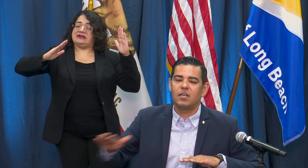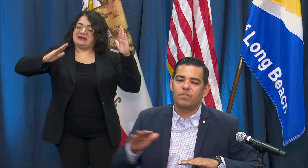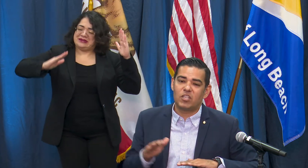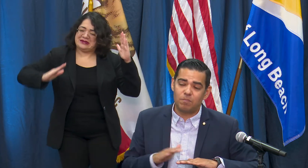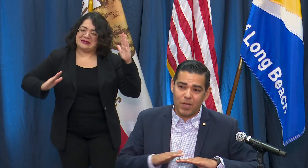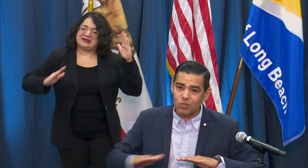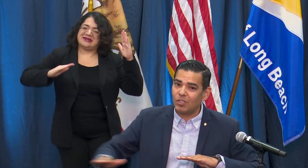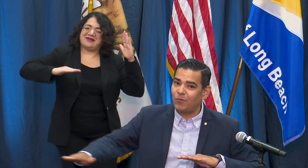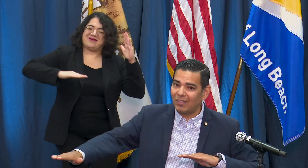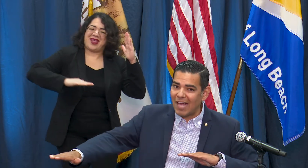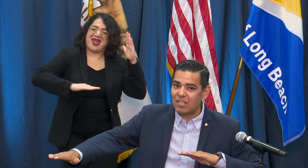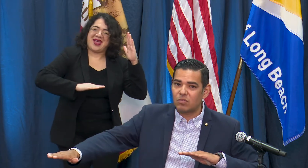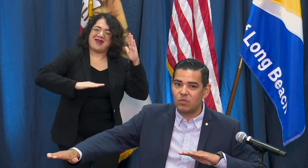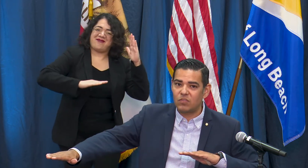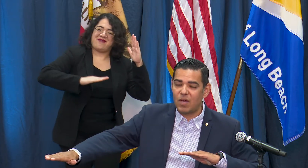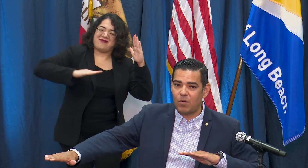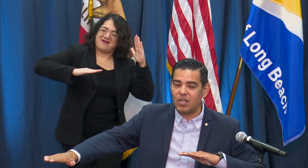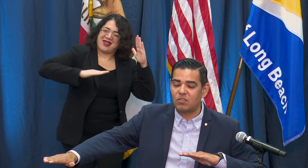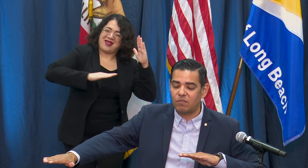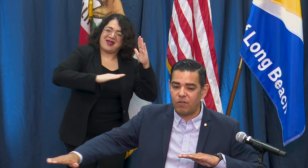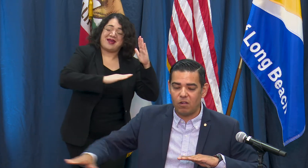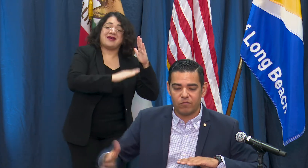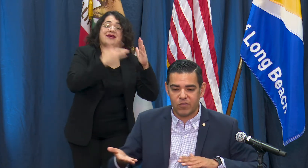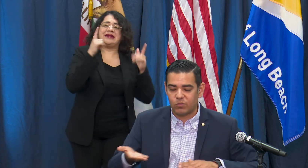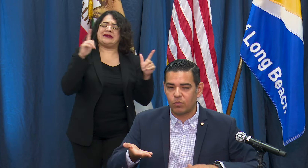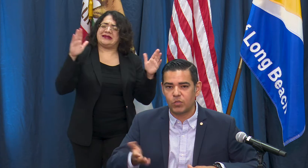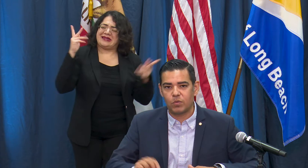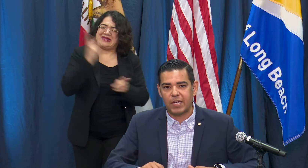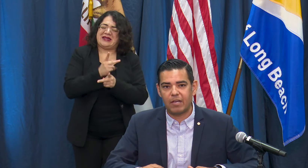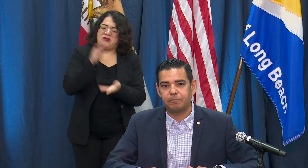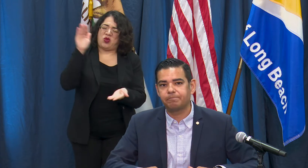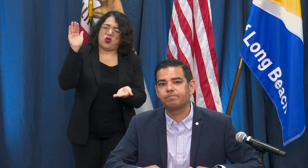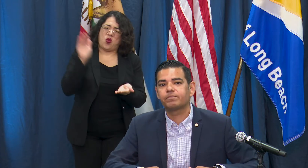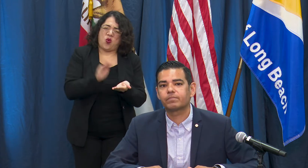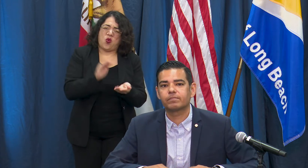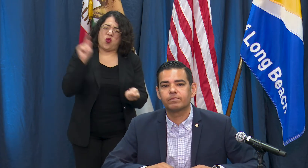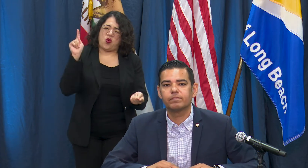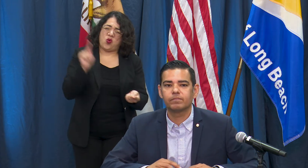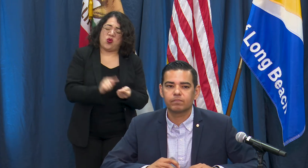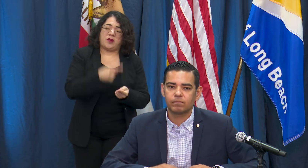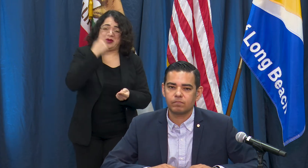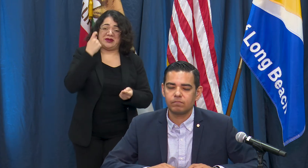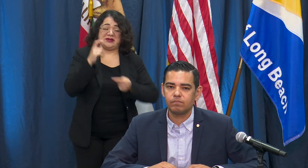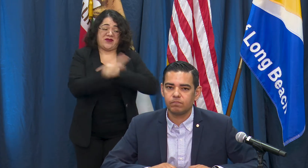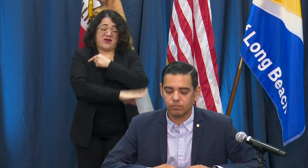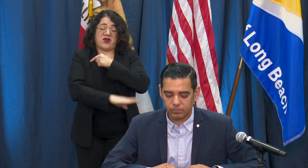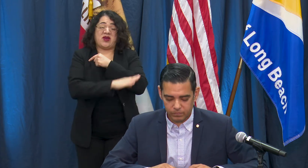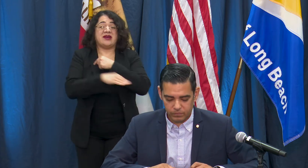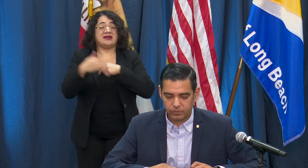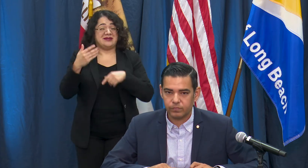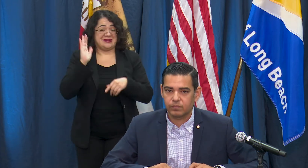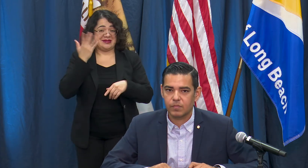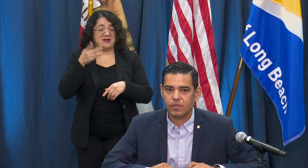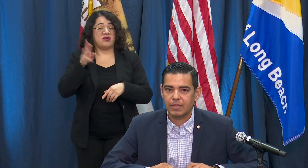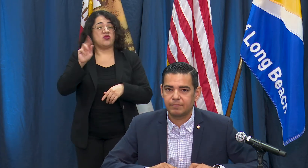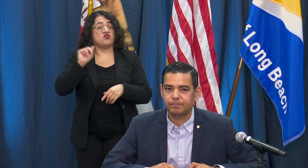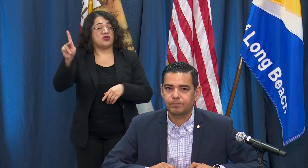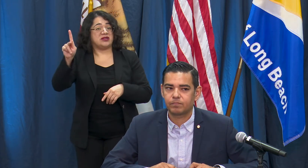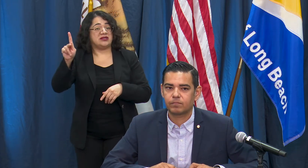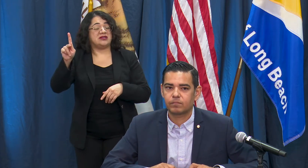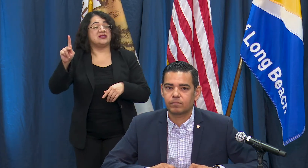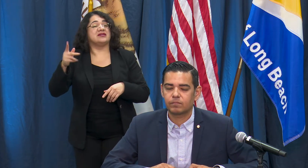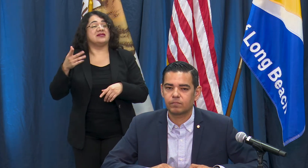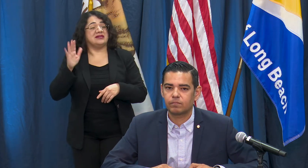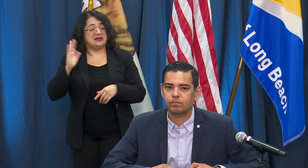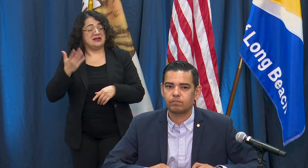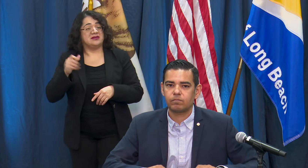emergency, especially if it lasts through the summer and into the fall. And so that's what we're doing right now. Great, thank you, Mayor. That really lends itself to